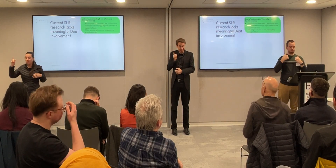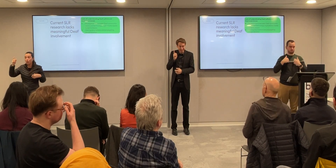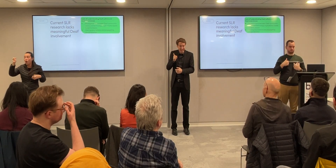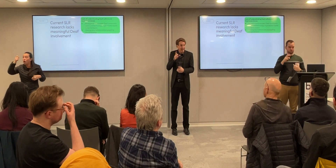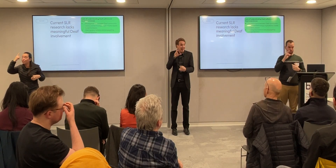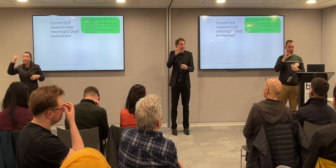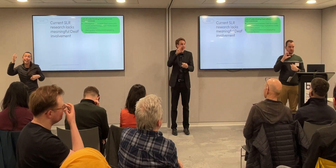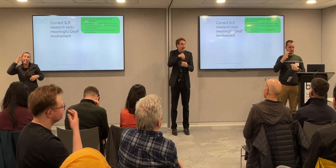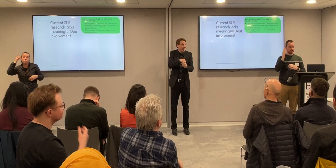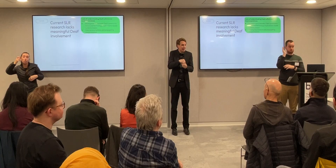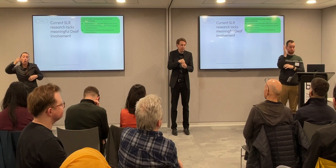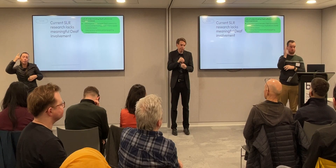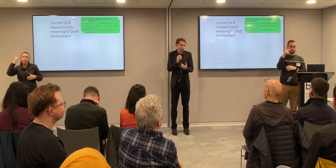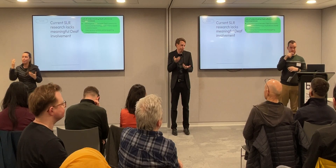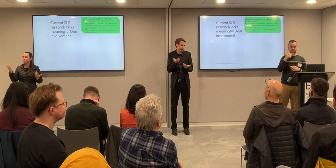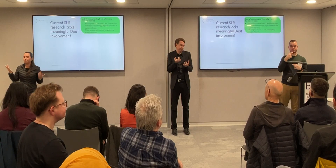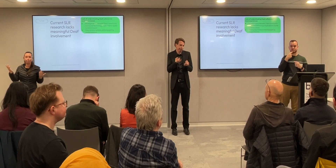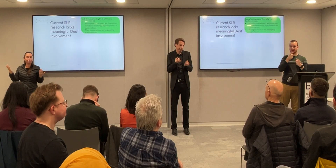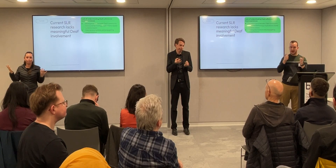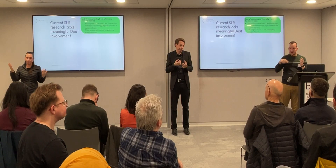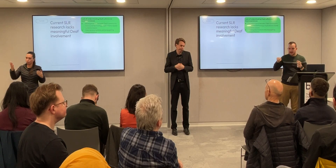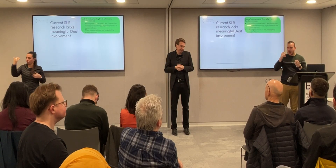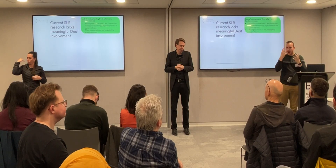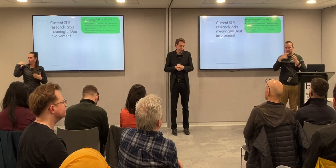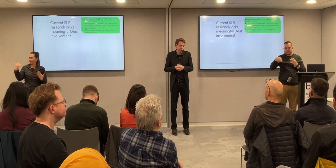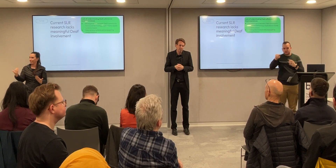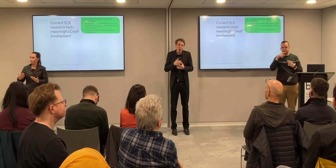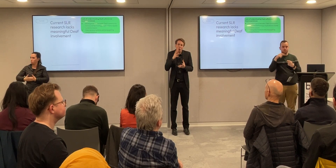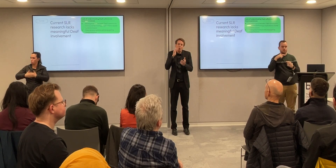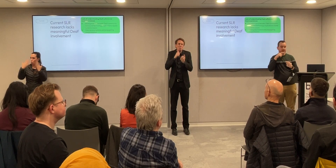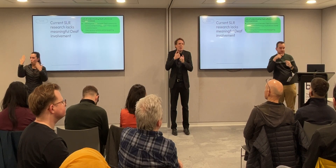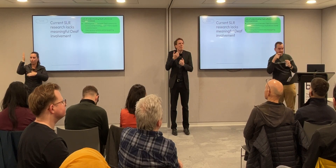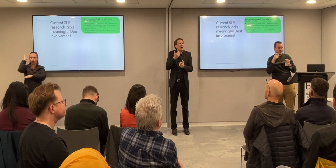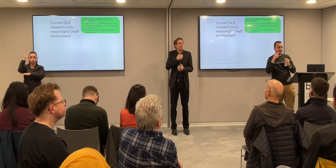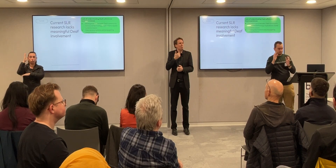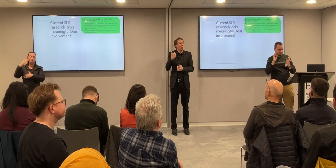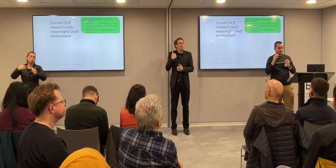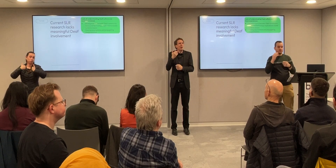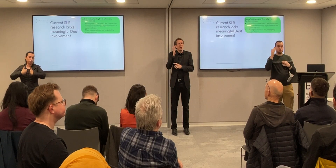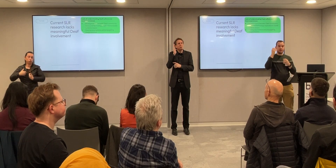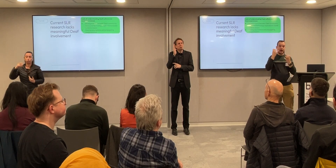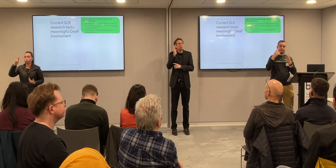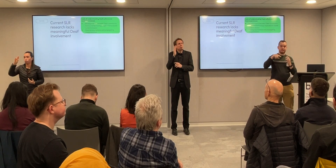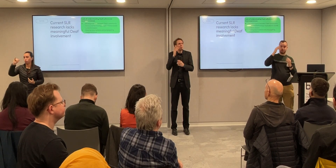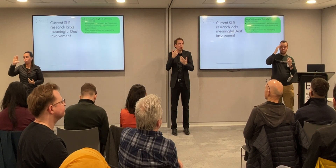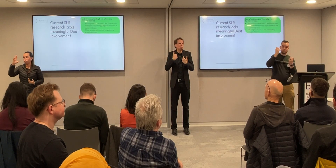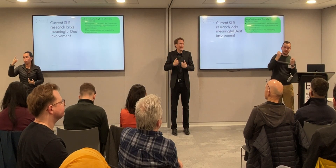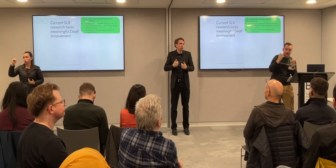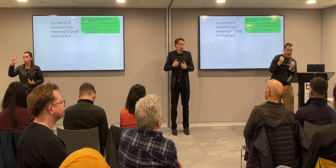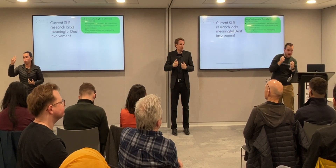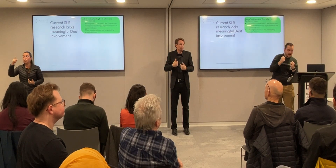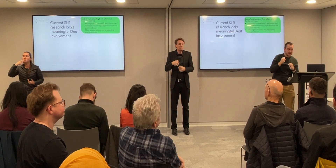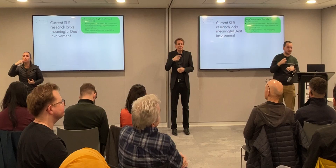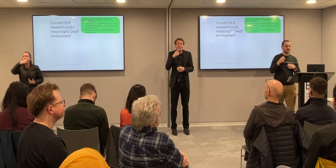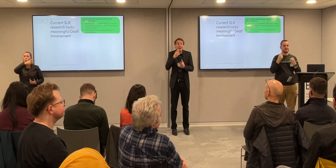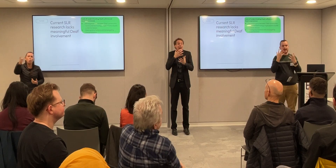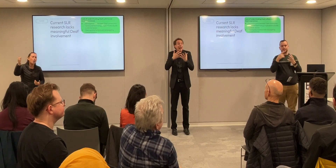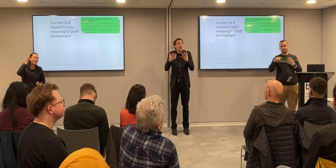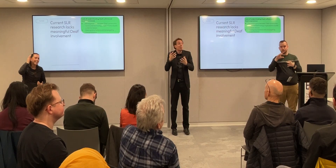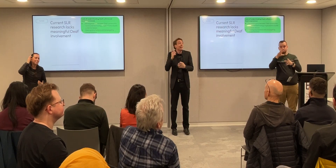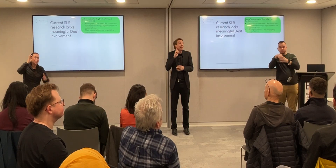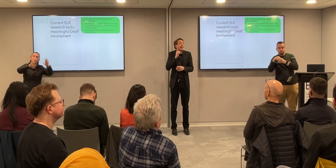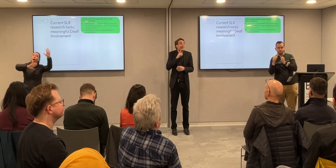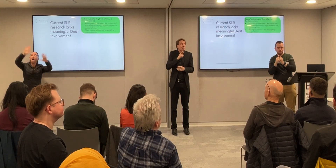I remember with the opening talk from Richard, he was saying, how many of you are hearing? And how many of you know